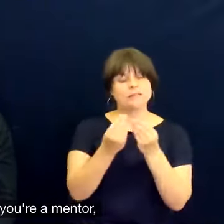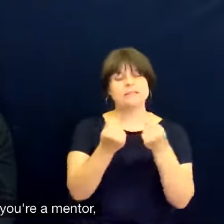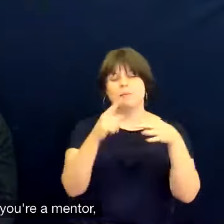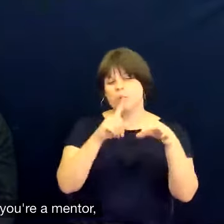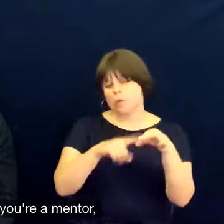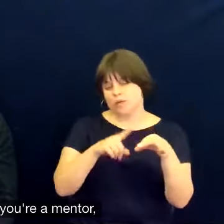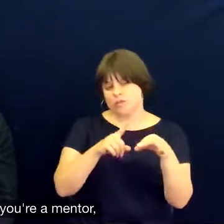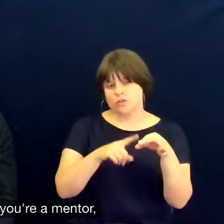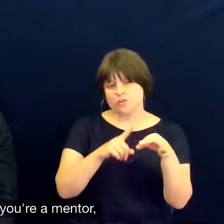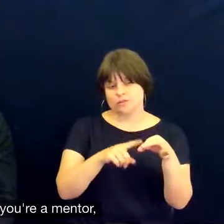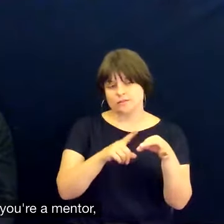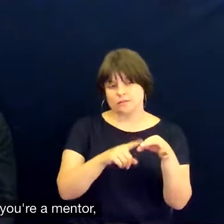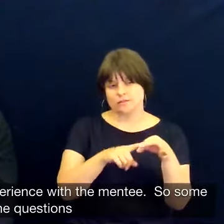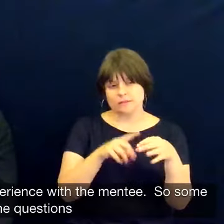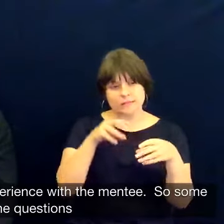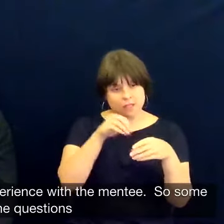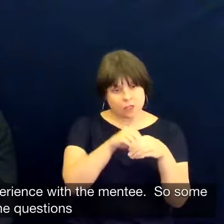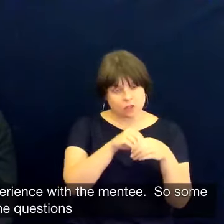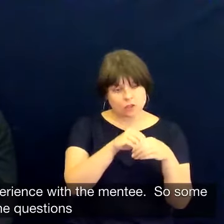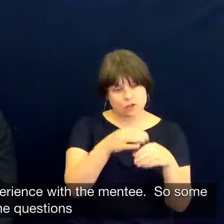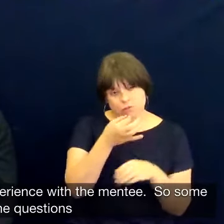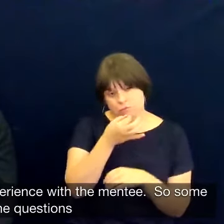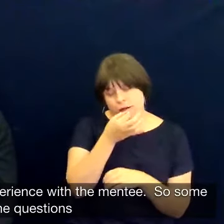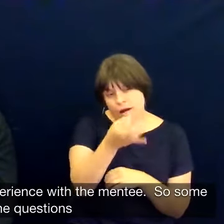questions may be, was the mentee